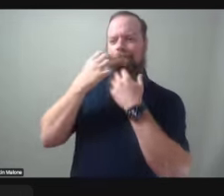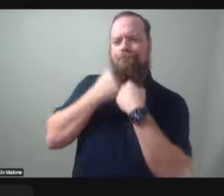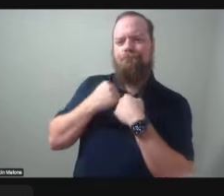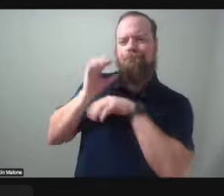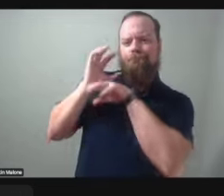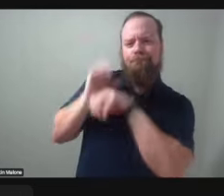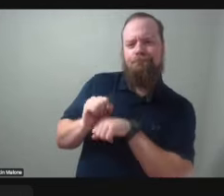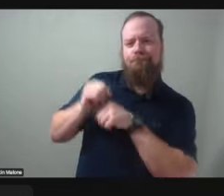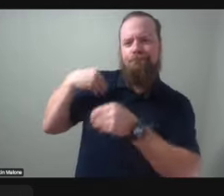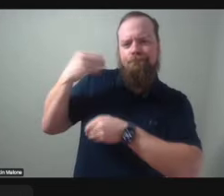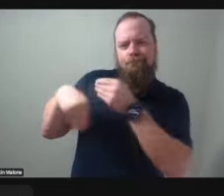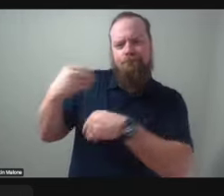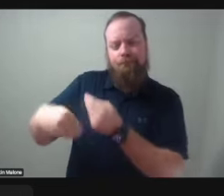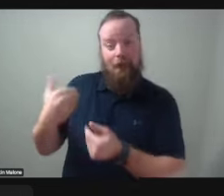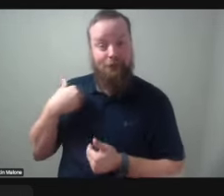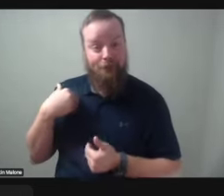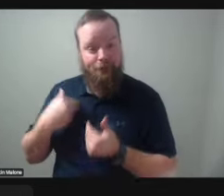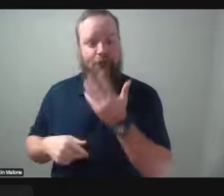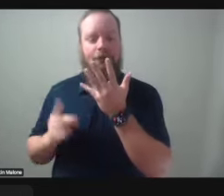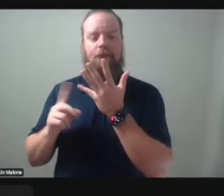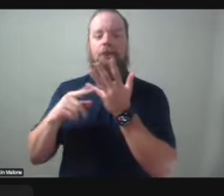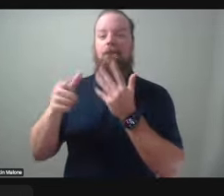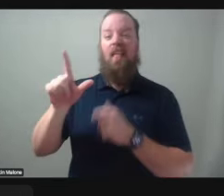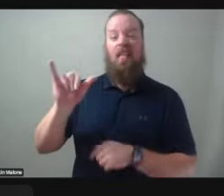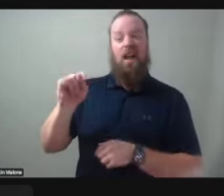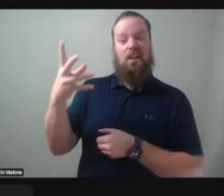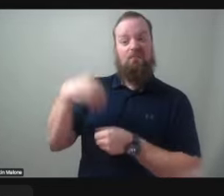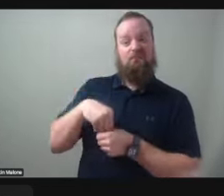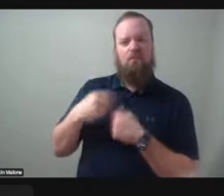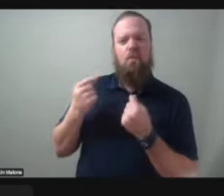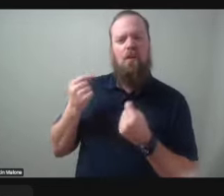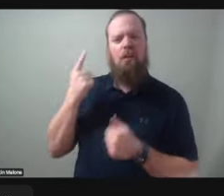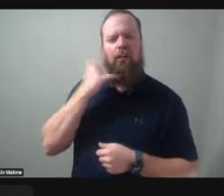has a language, their values, traditions, and norms,